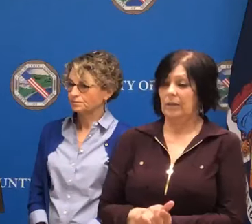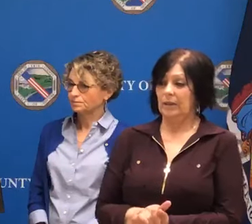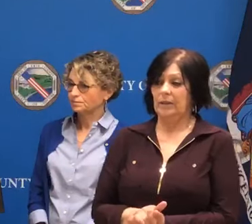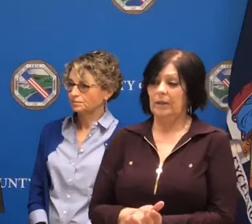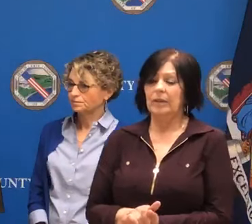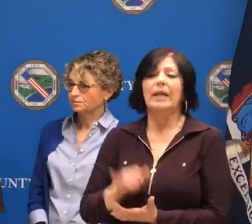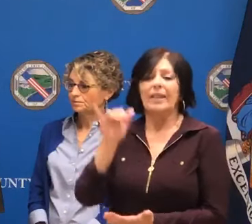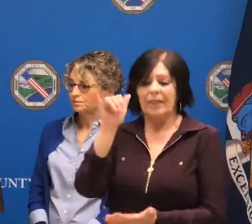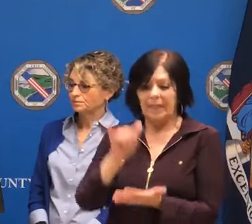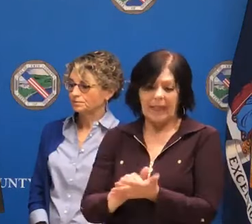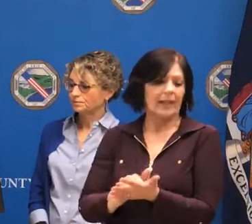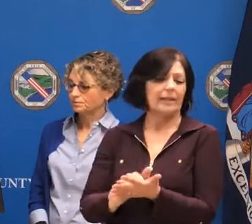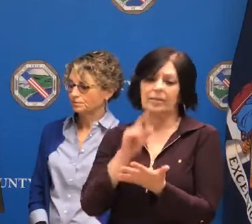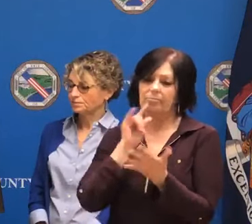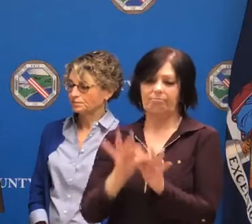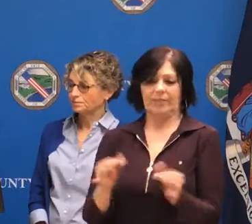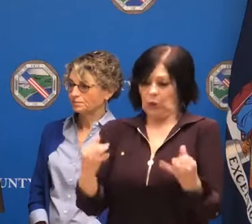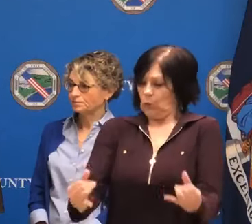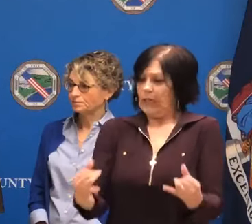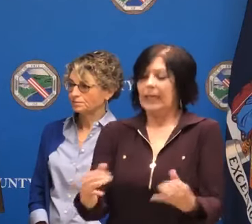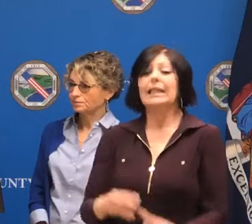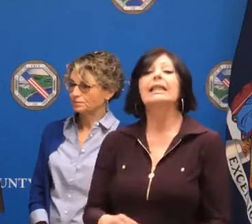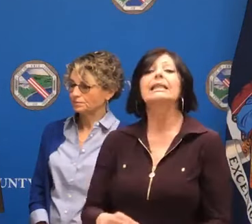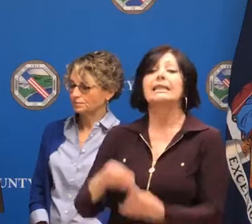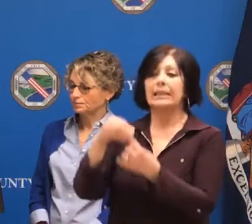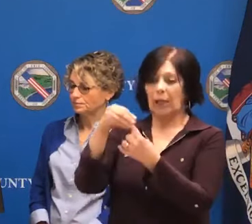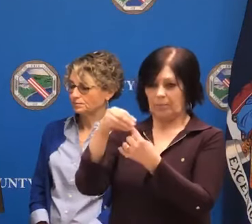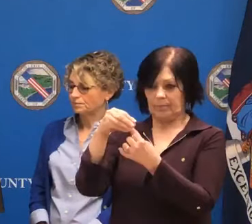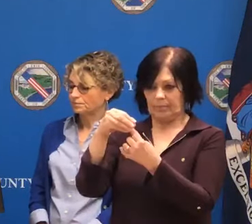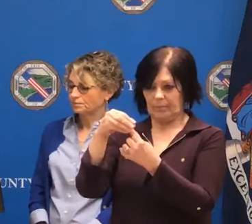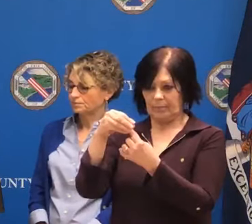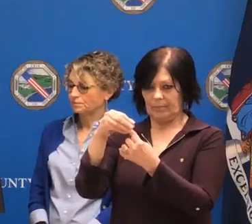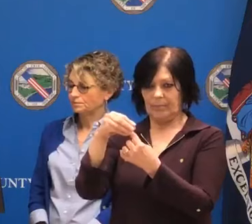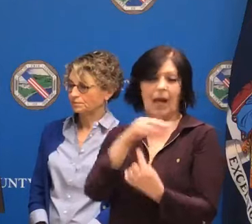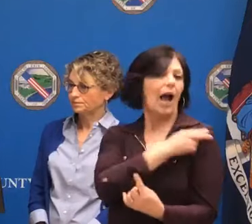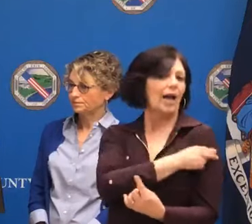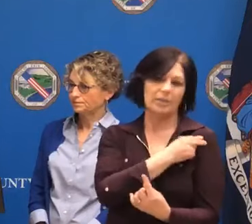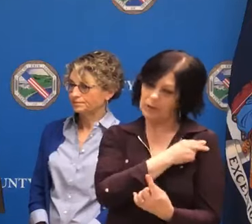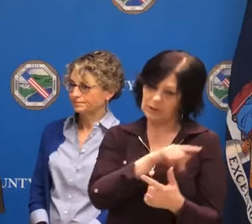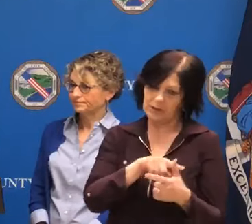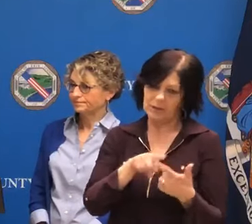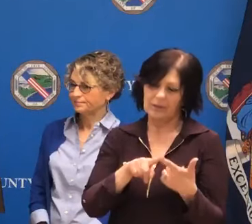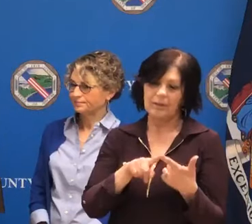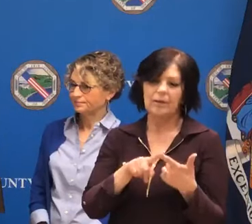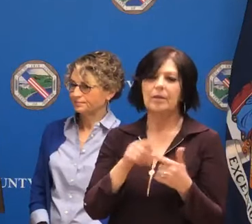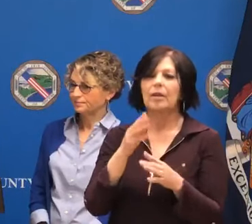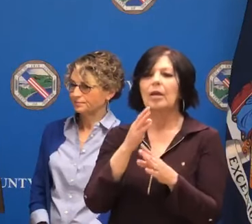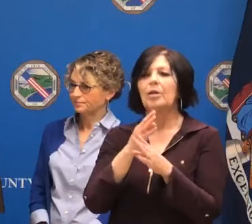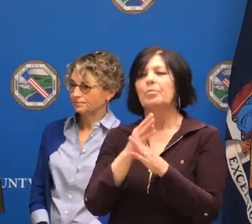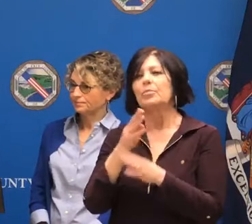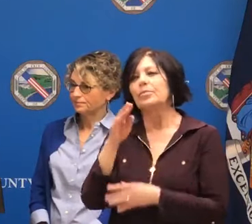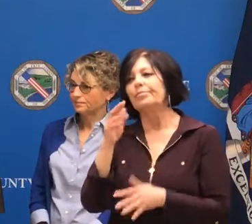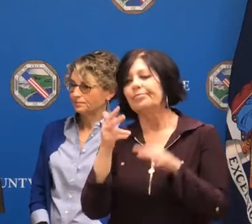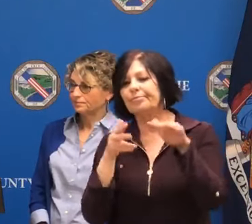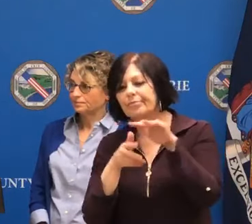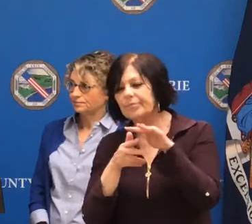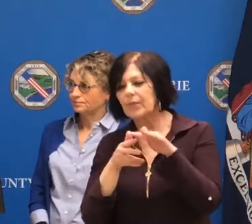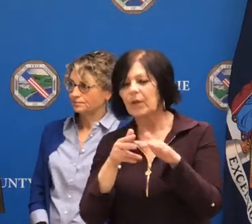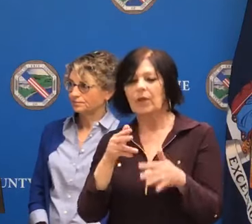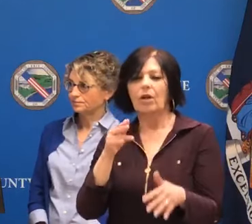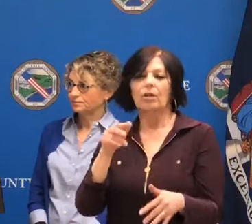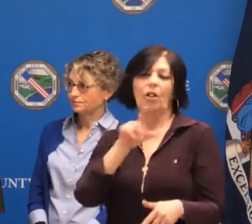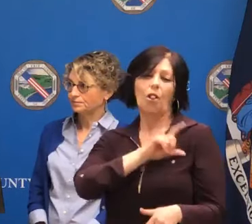we know? That is the standard as of today, except it does not apply to hospitals, mass transit, law enforcement,